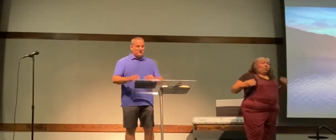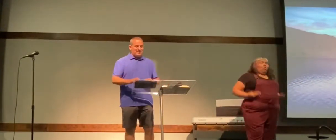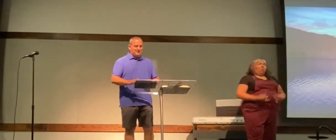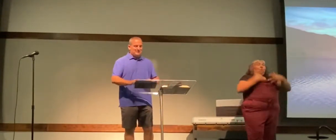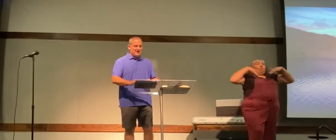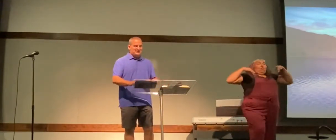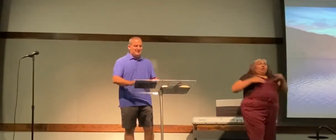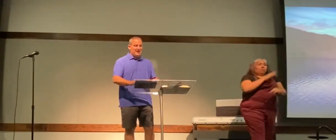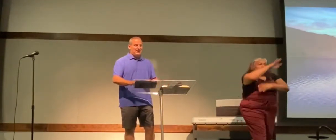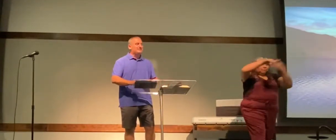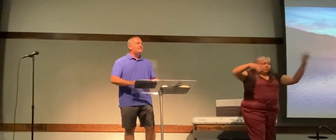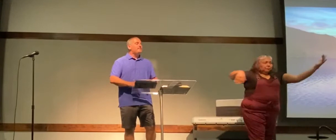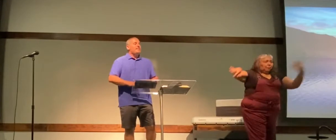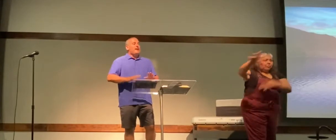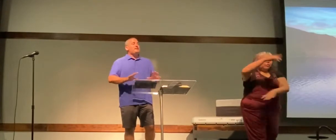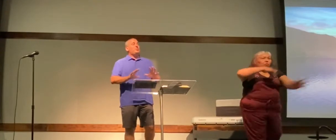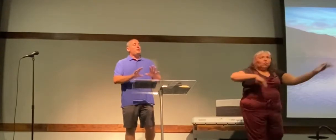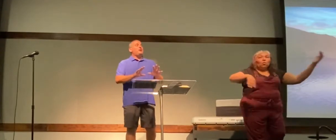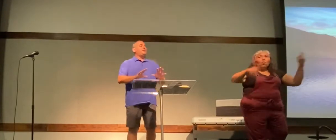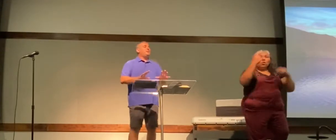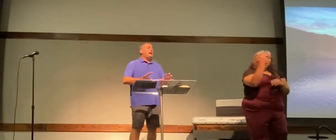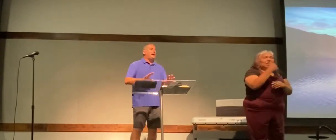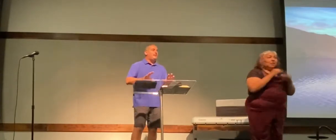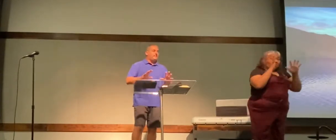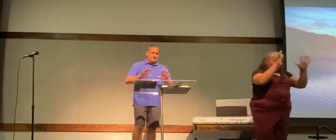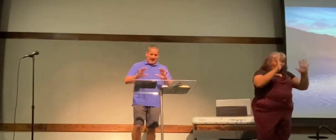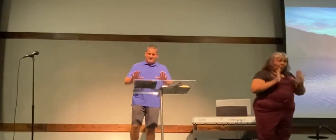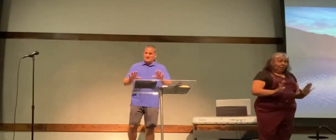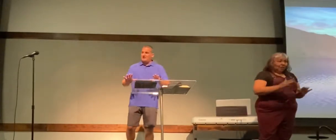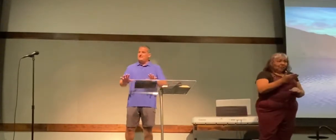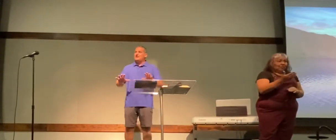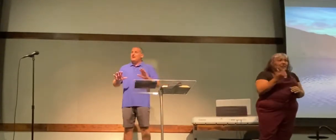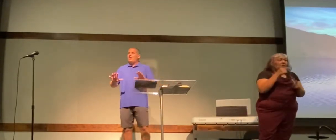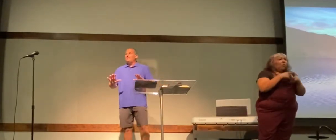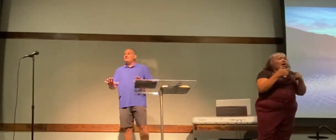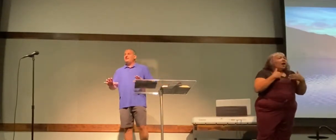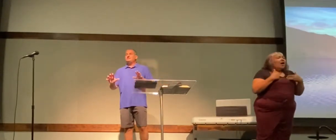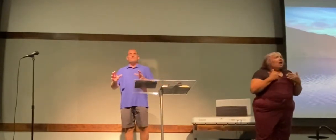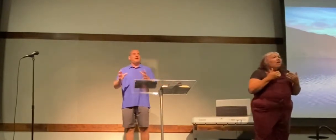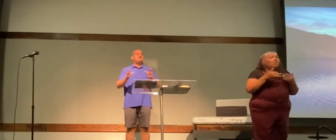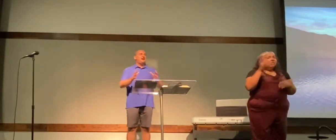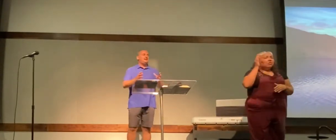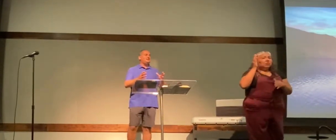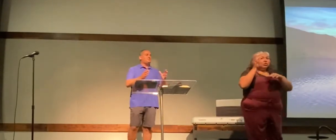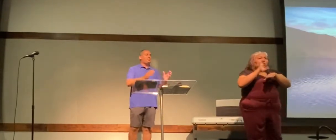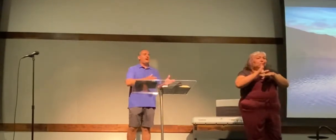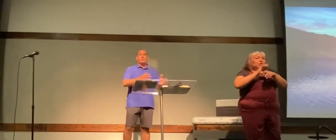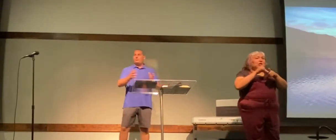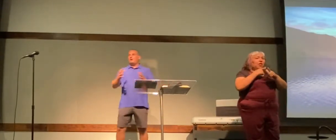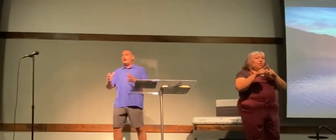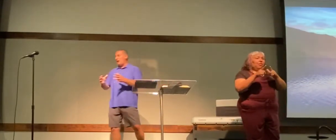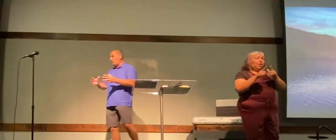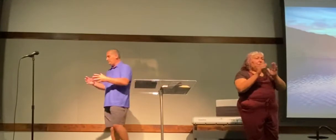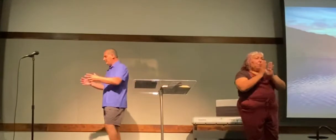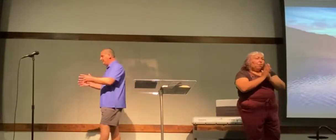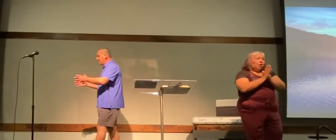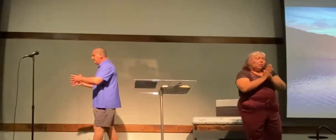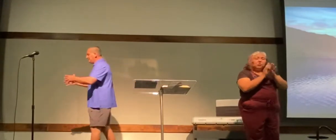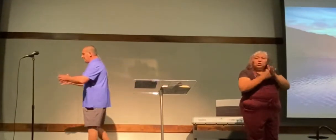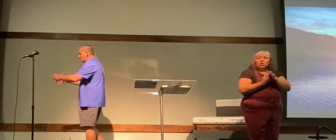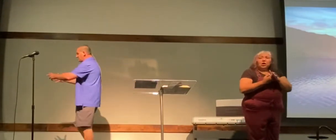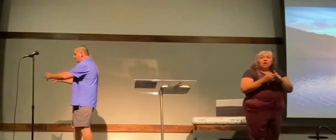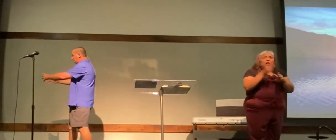it was just one of those amazing things. And then when we would have service, all of a sudden spontaneous prayer would break out. We would